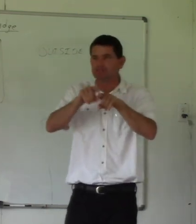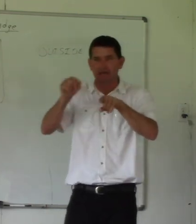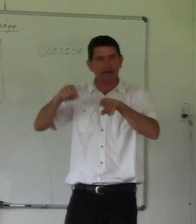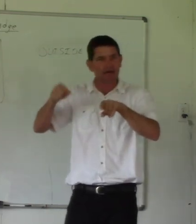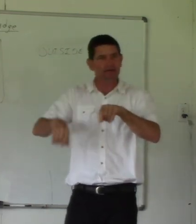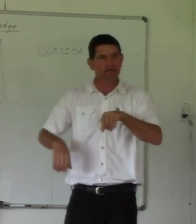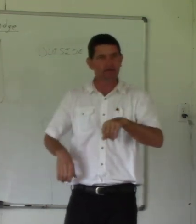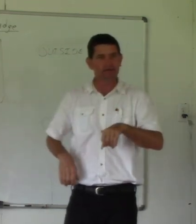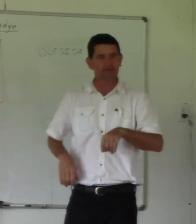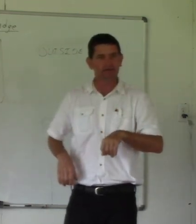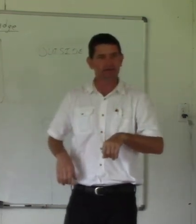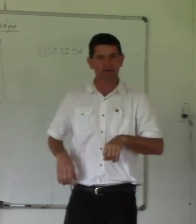yeah.